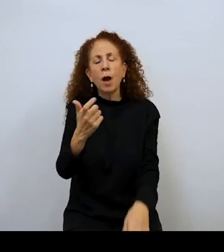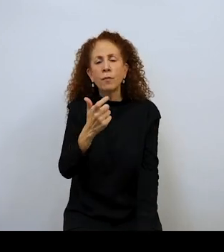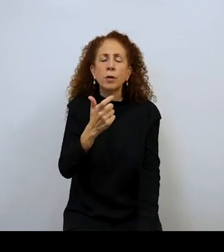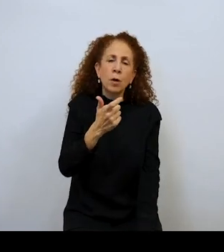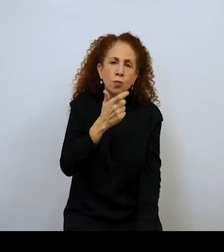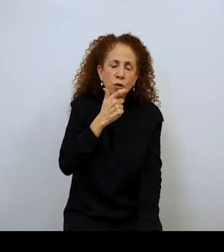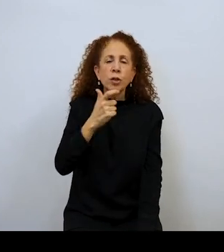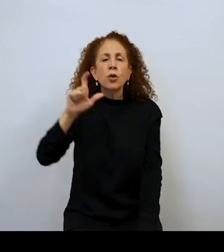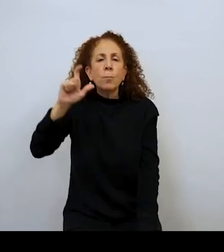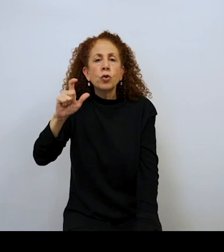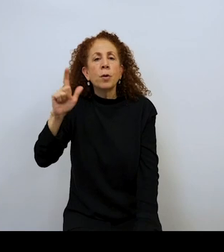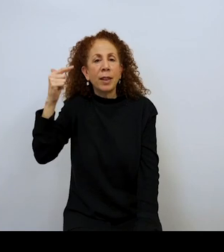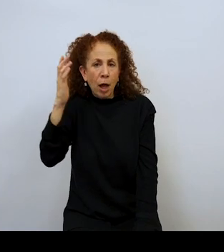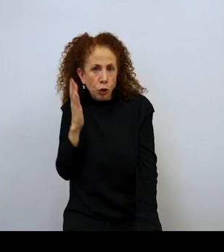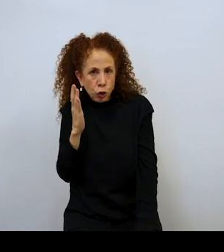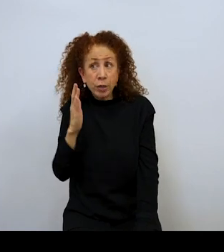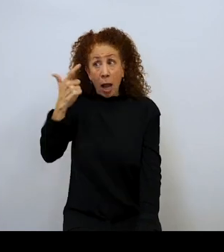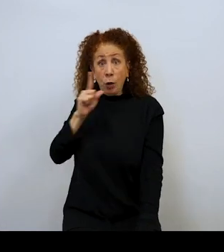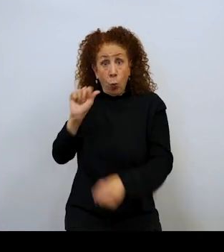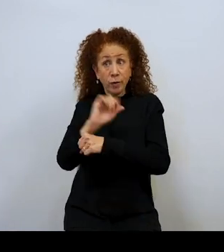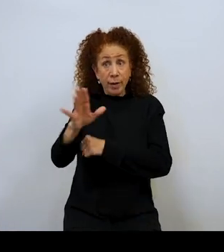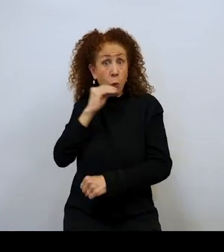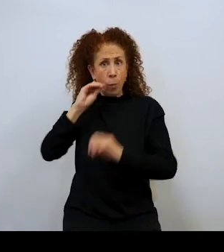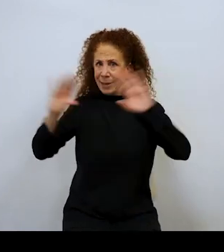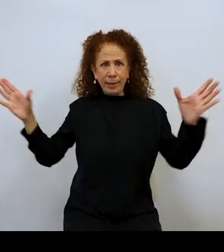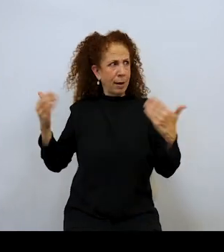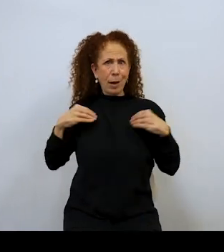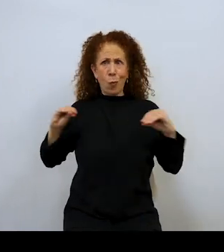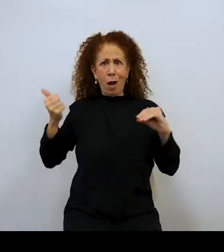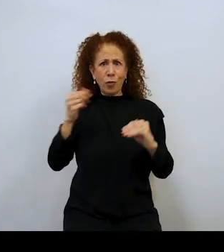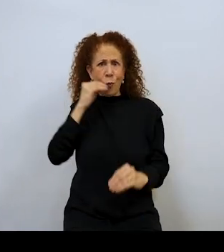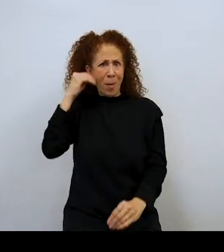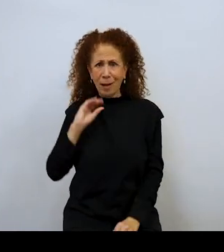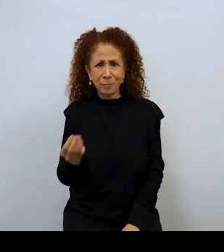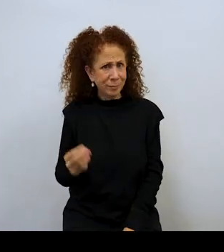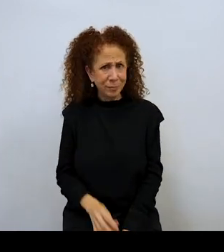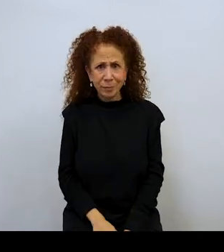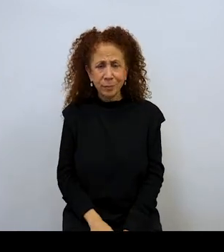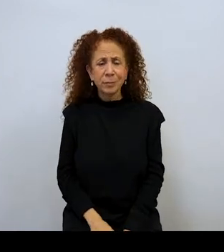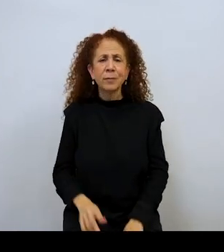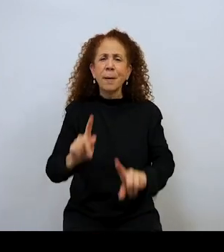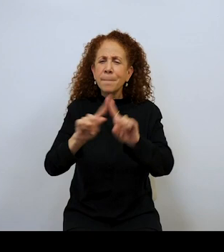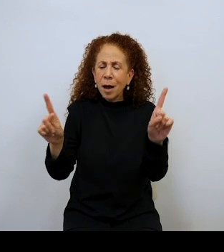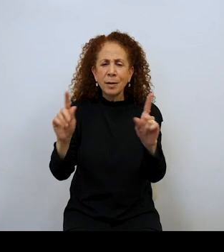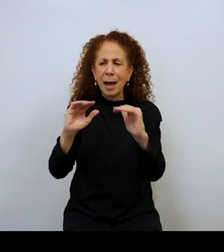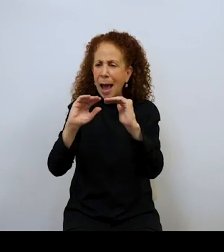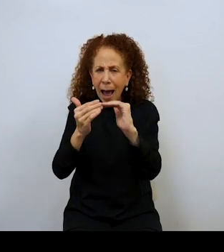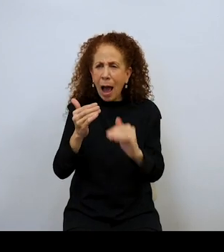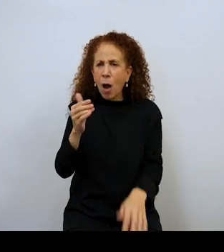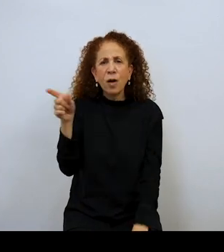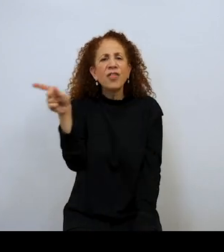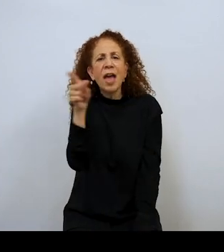Londoners, London was their home. They were very clear in that. They had no other home. But the way